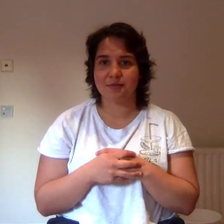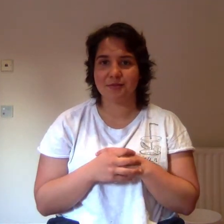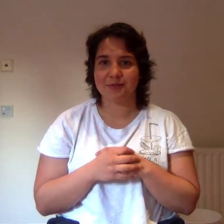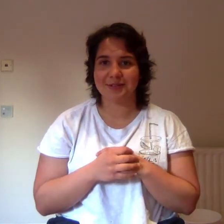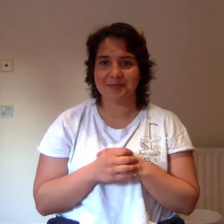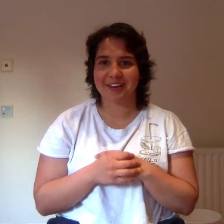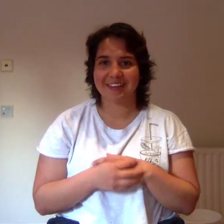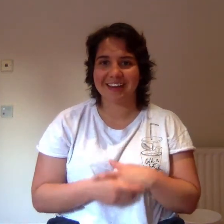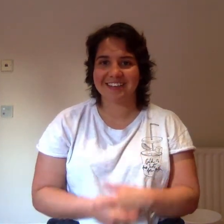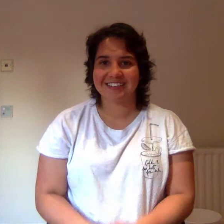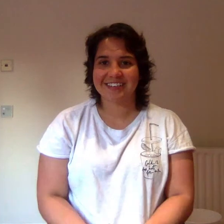or something like that.